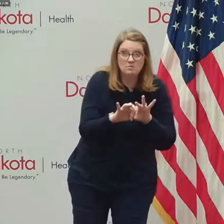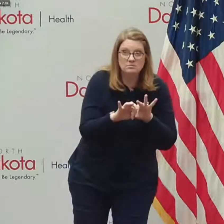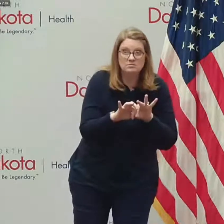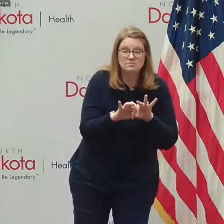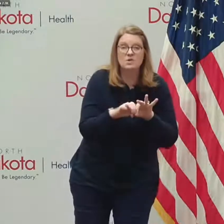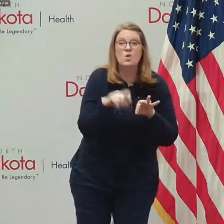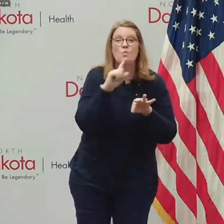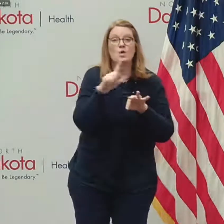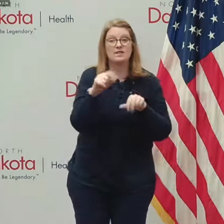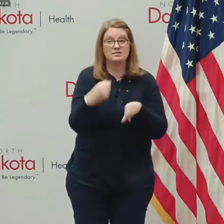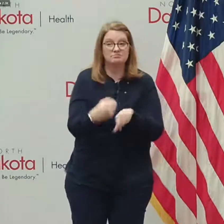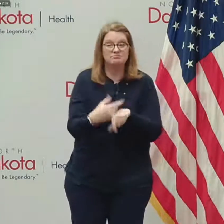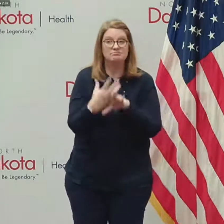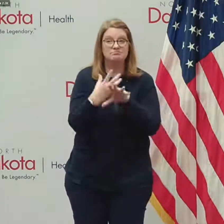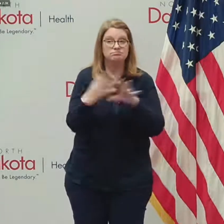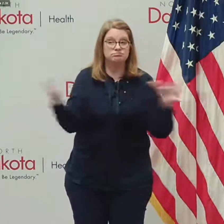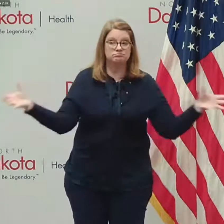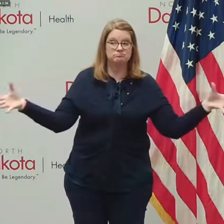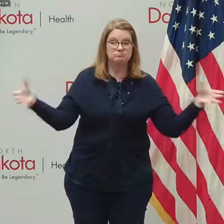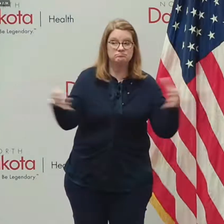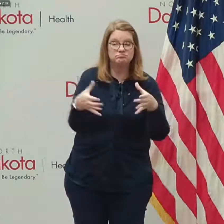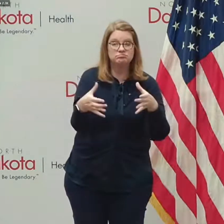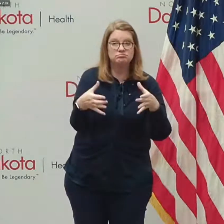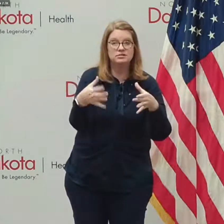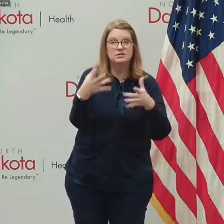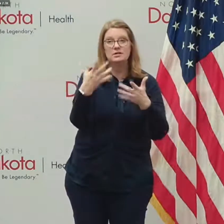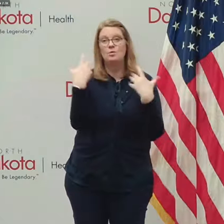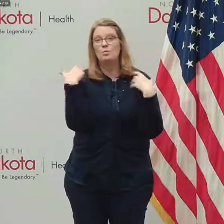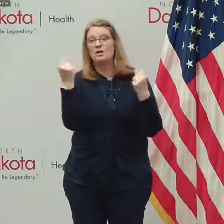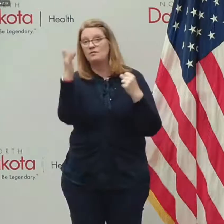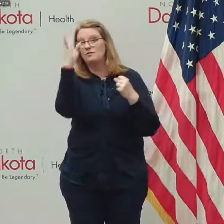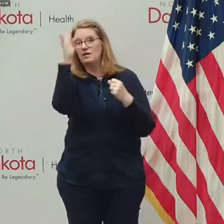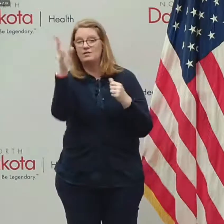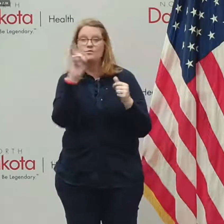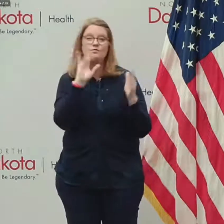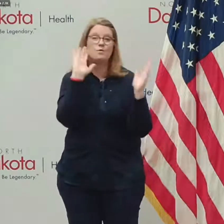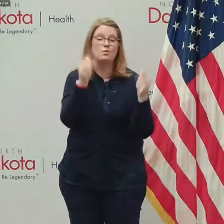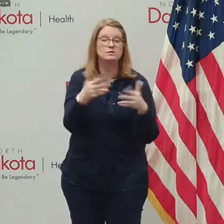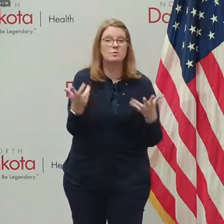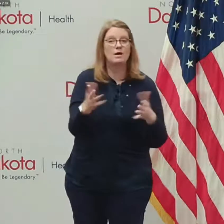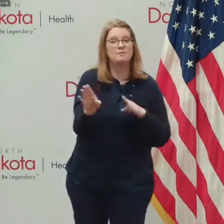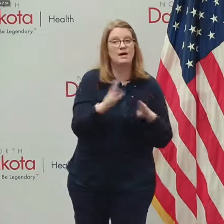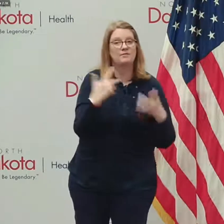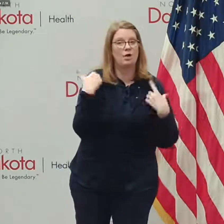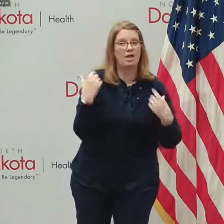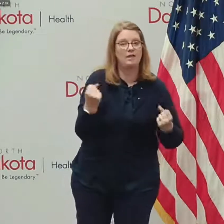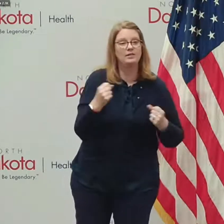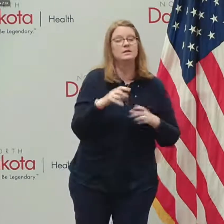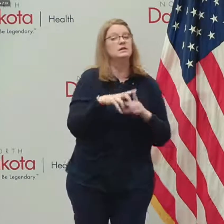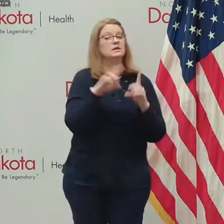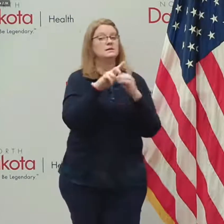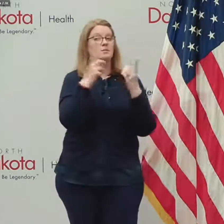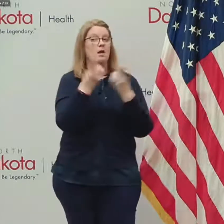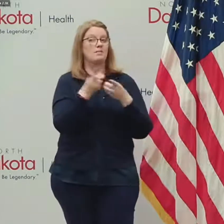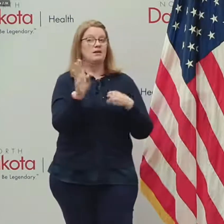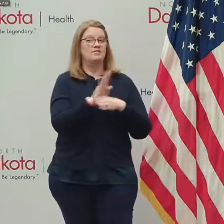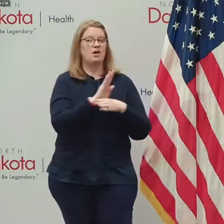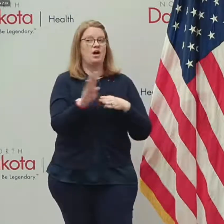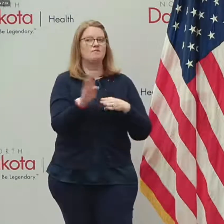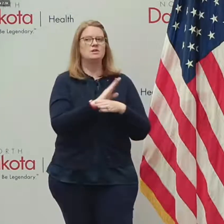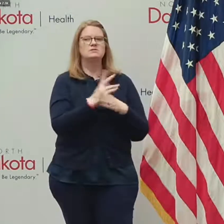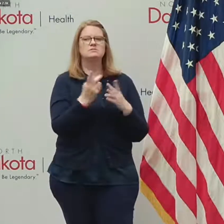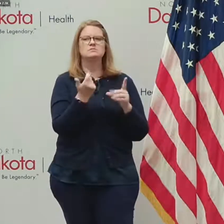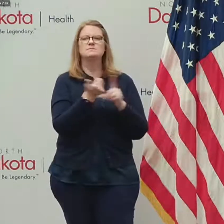virtually through Recovery Reinvented to focus on behavioral health. The Department of Commerce did a